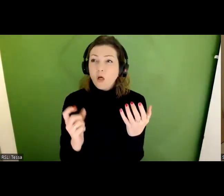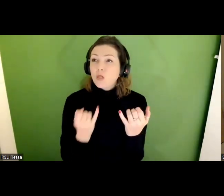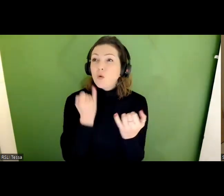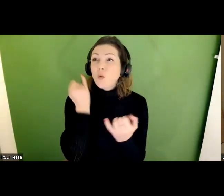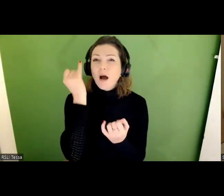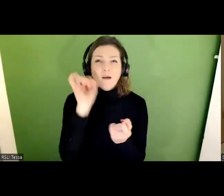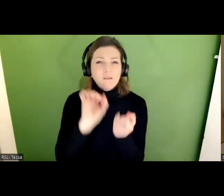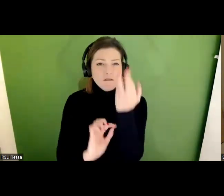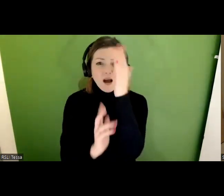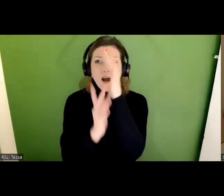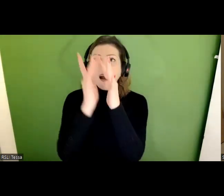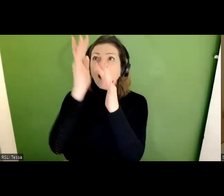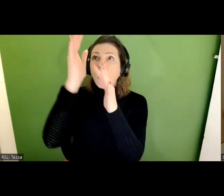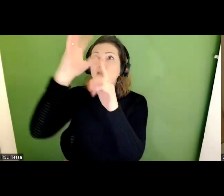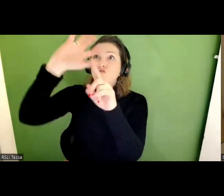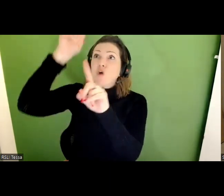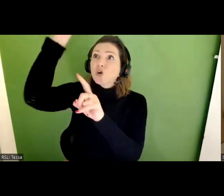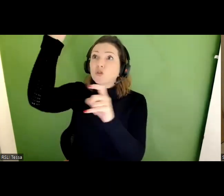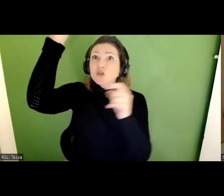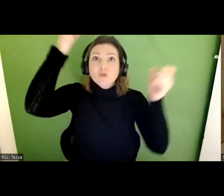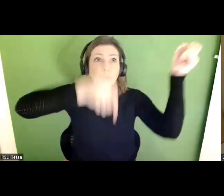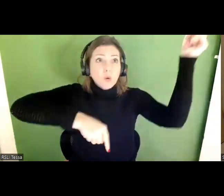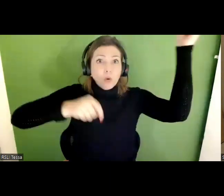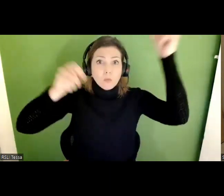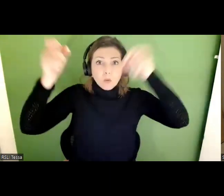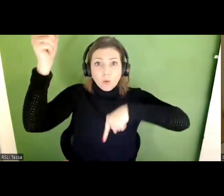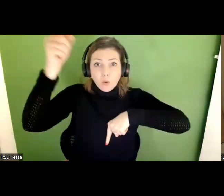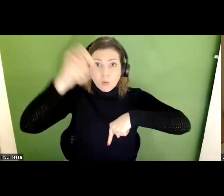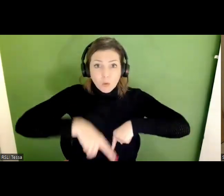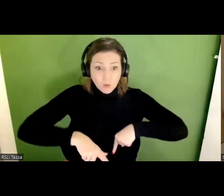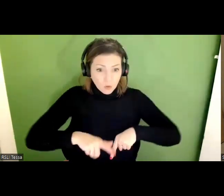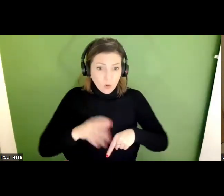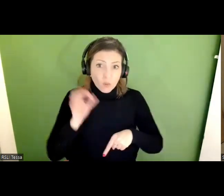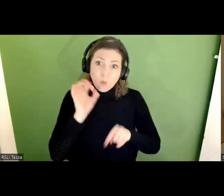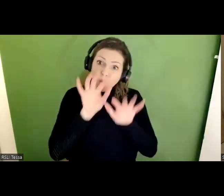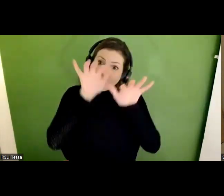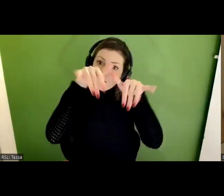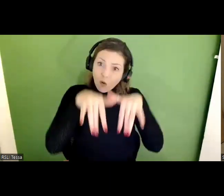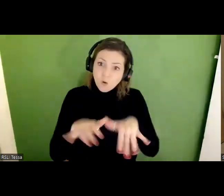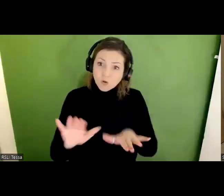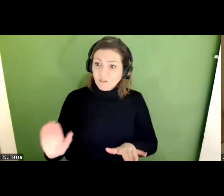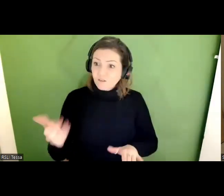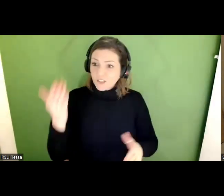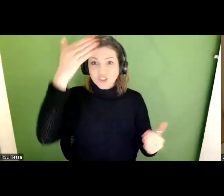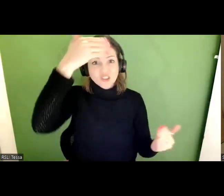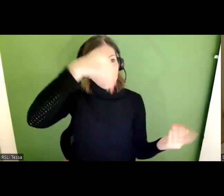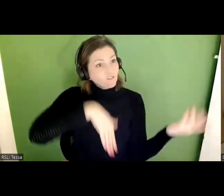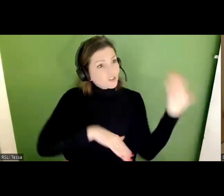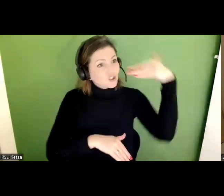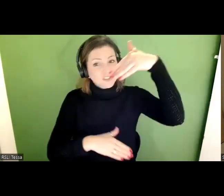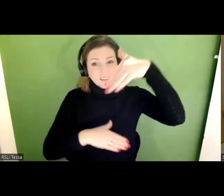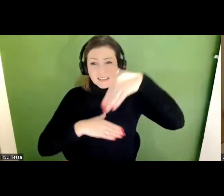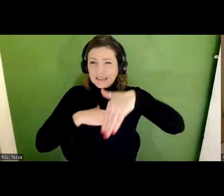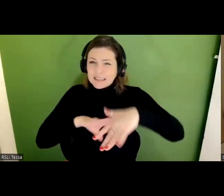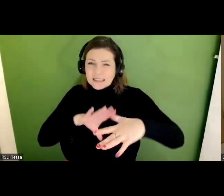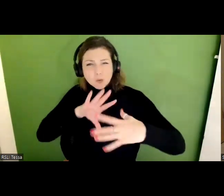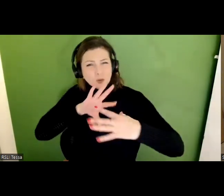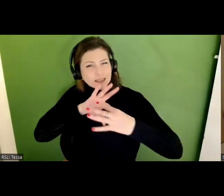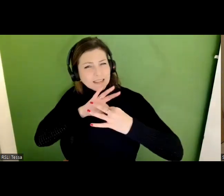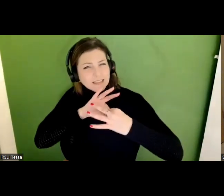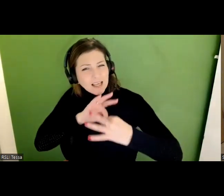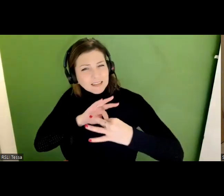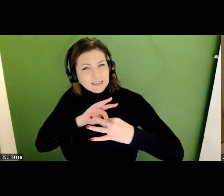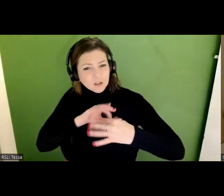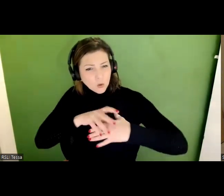and falling rocks, the waterfalls and flying fishes, the yearn to connect and